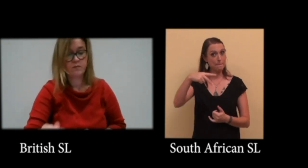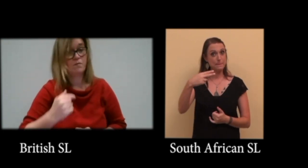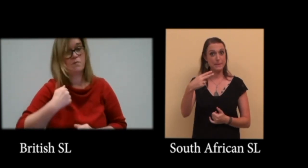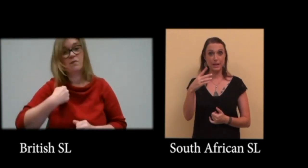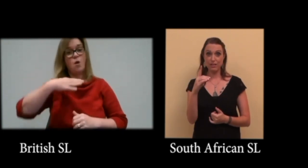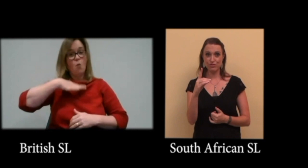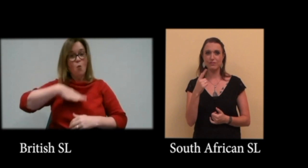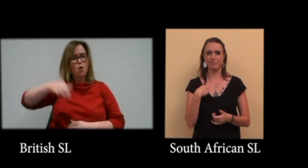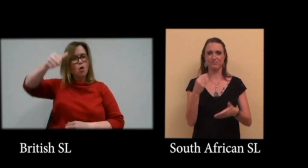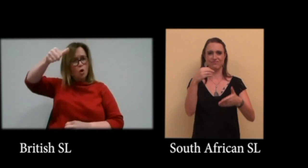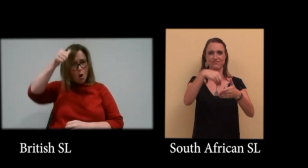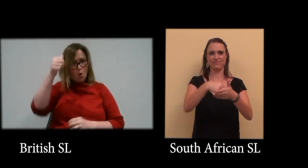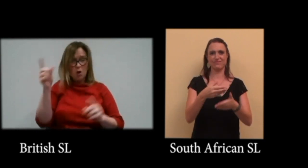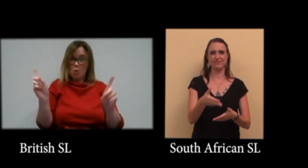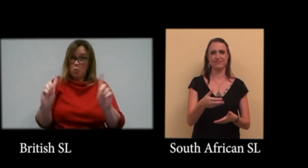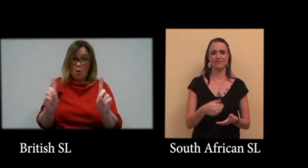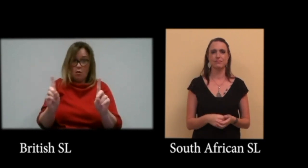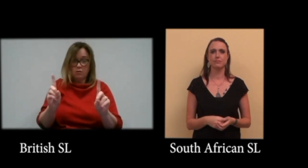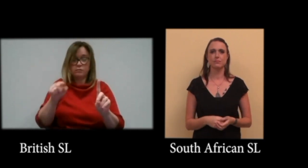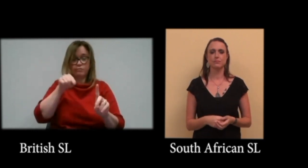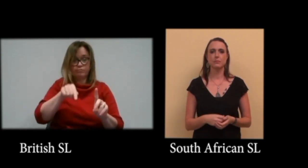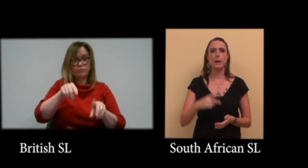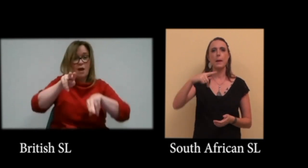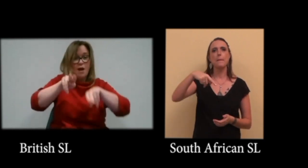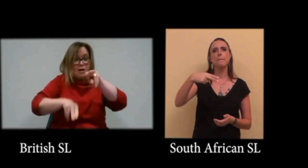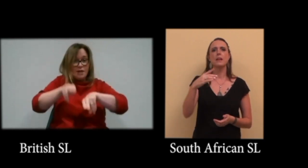And that's what I'm doing for part of my PhD.